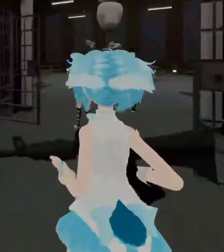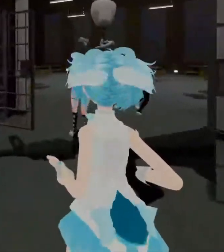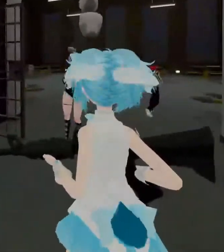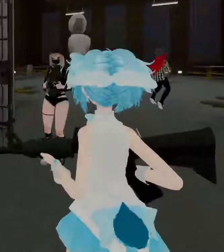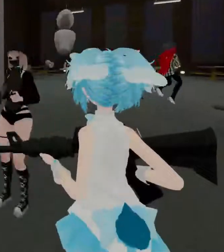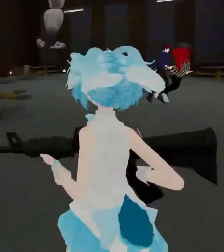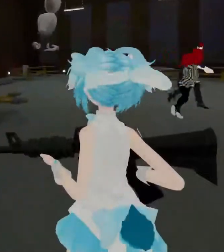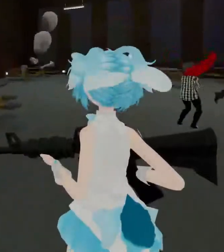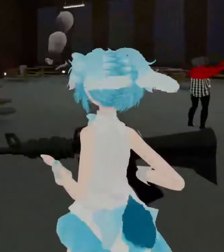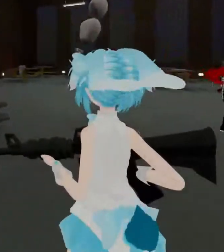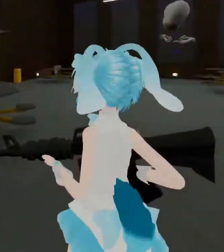enter.